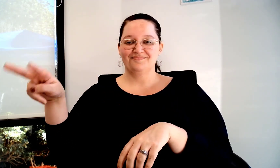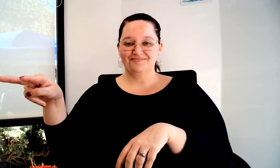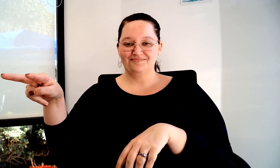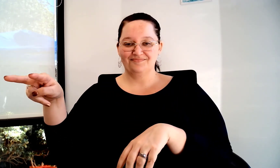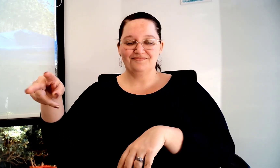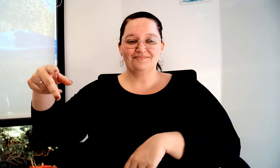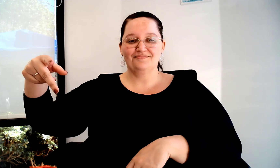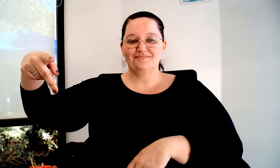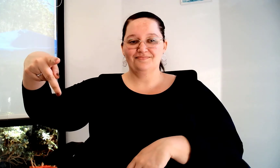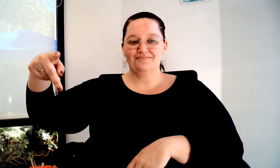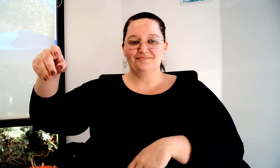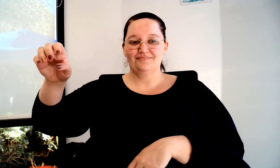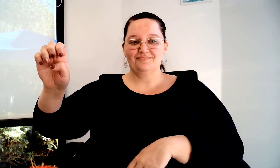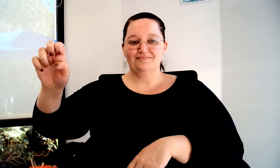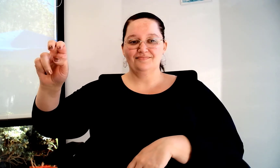Number 22,